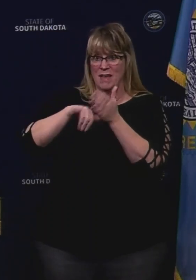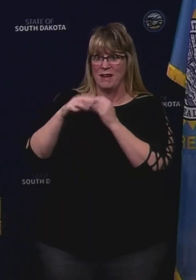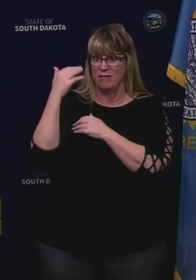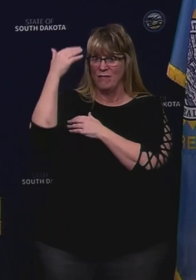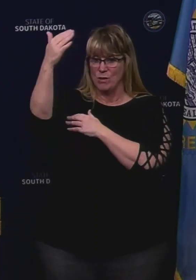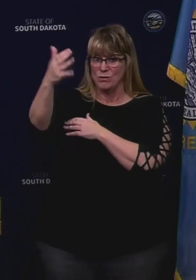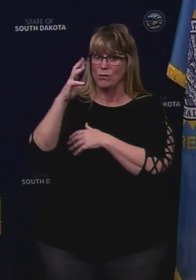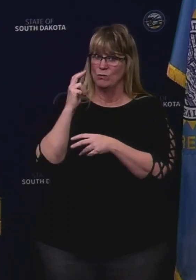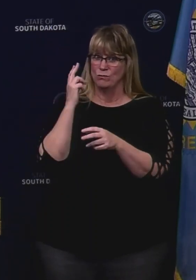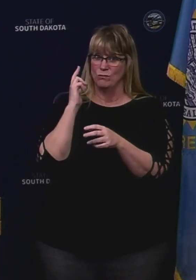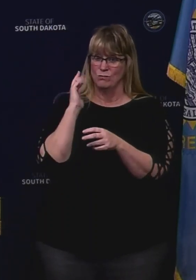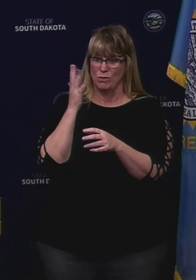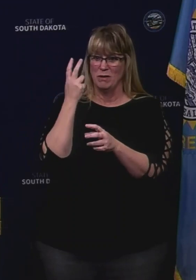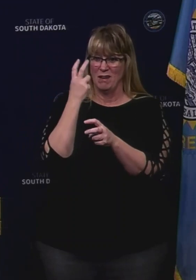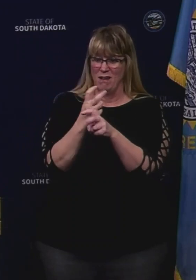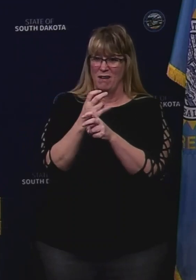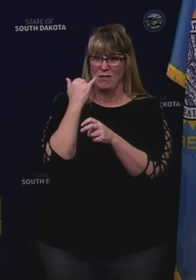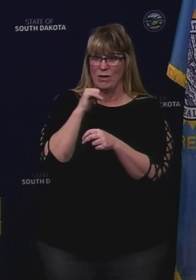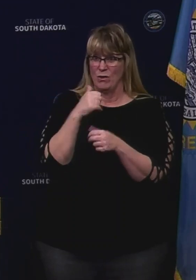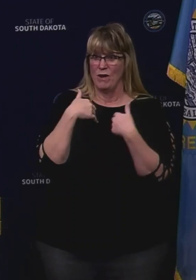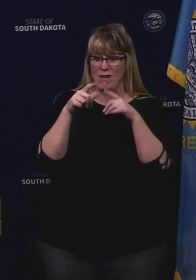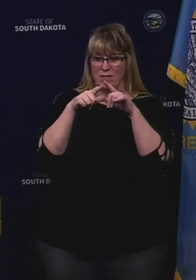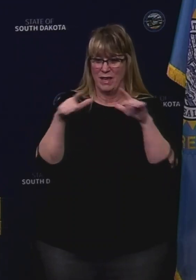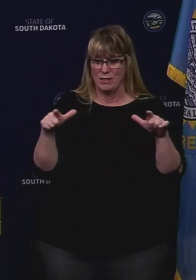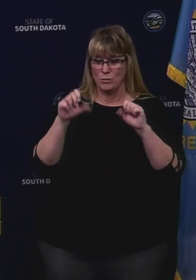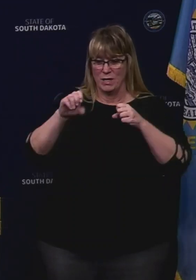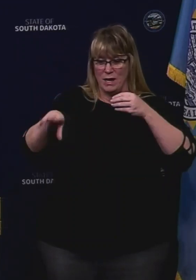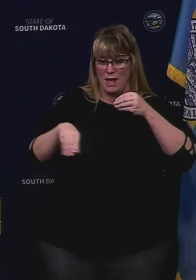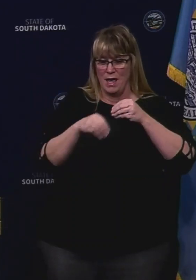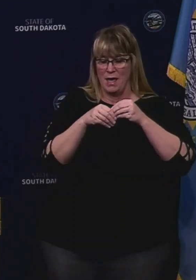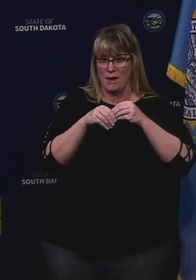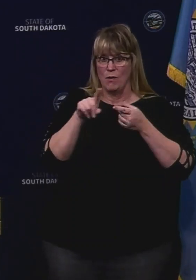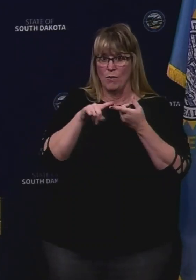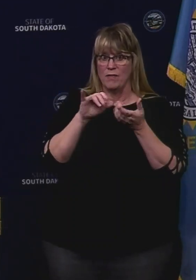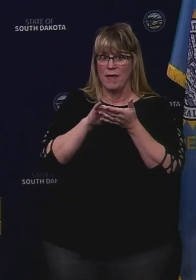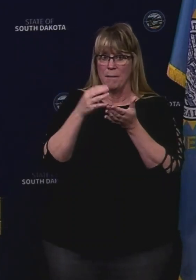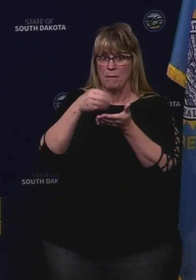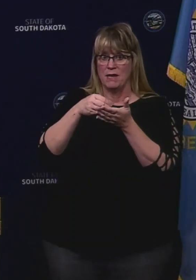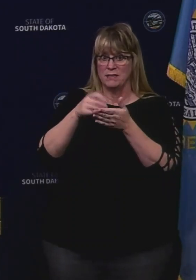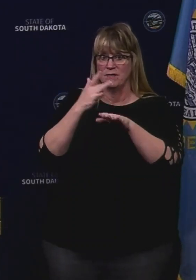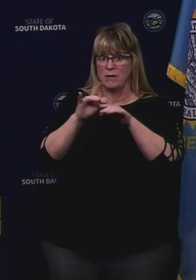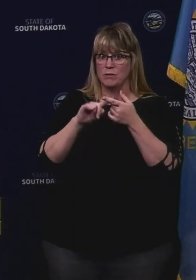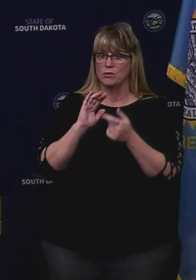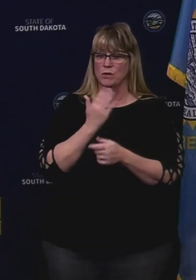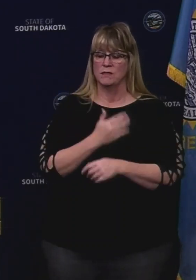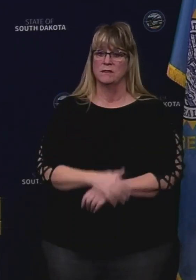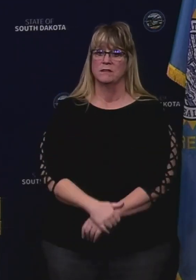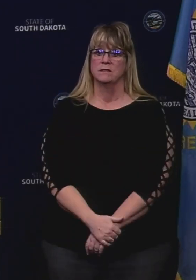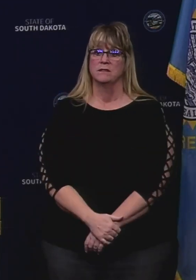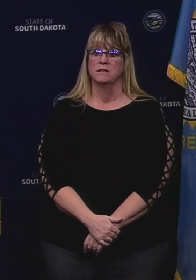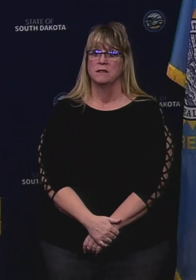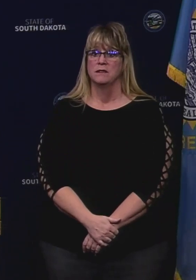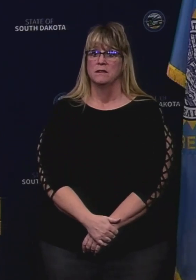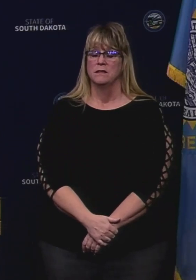going to be difficult if we don't have some language to where some of those revenue sources would be available to us.